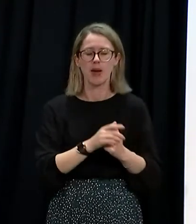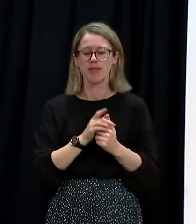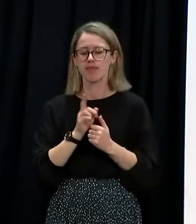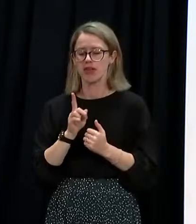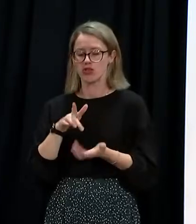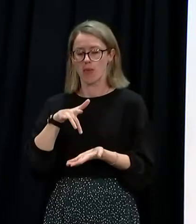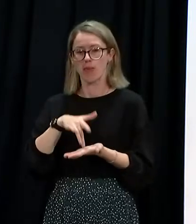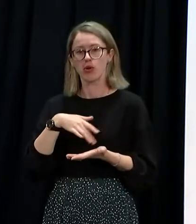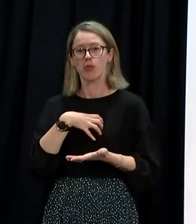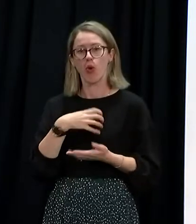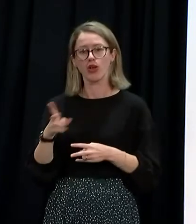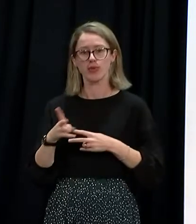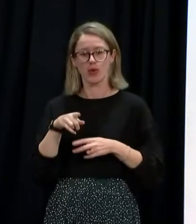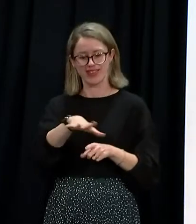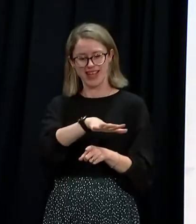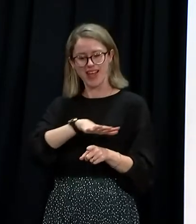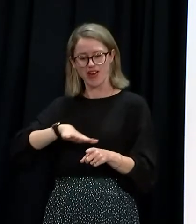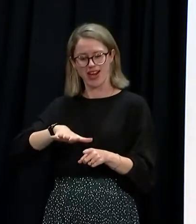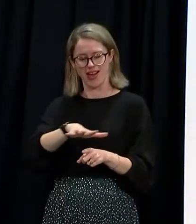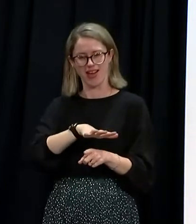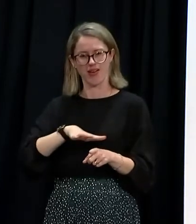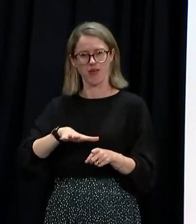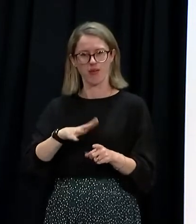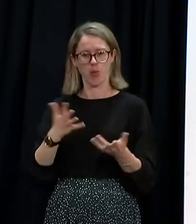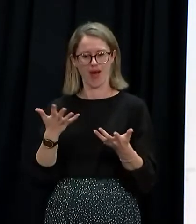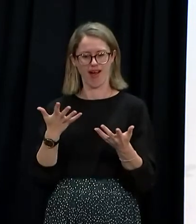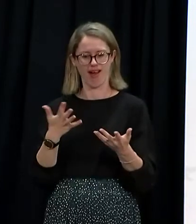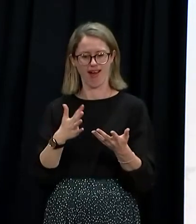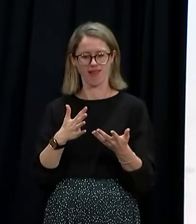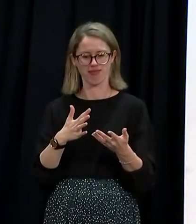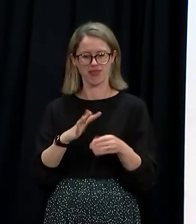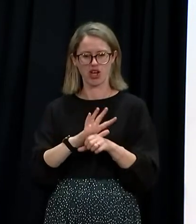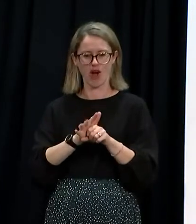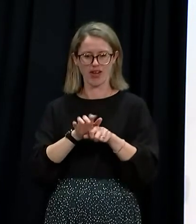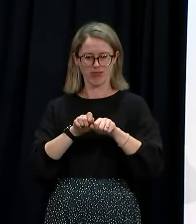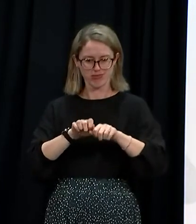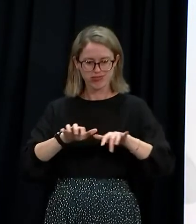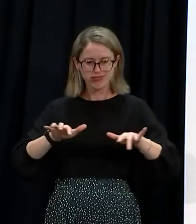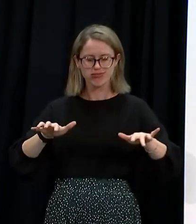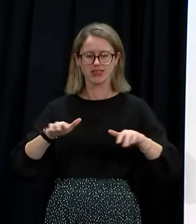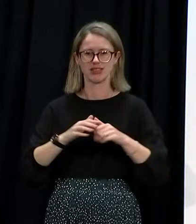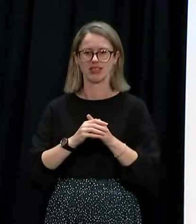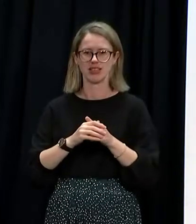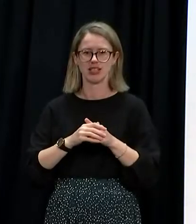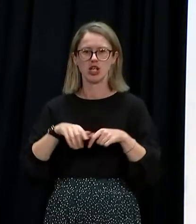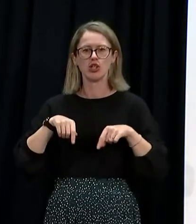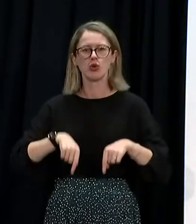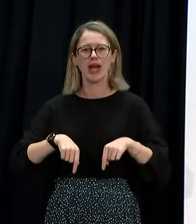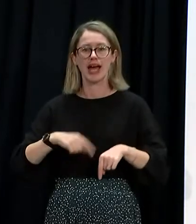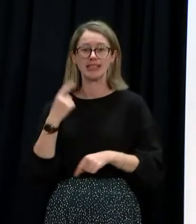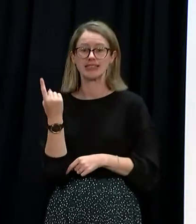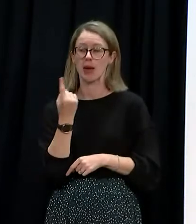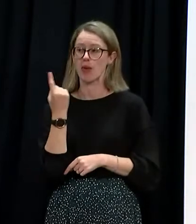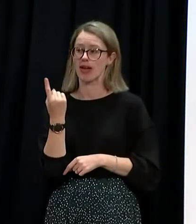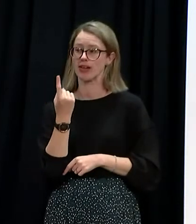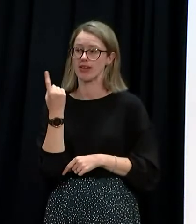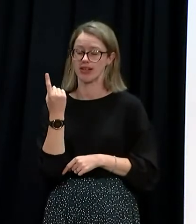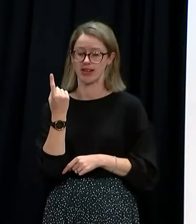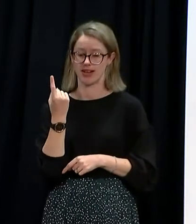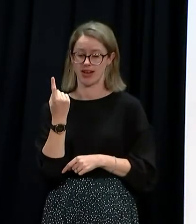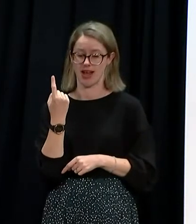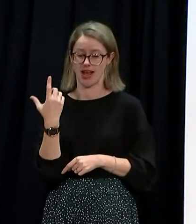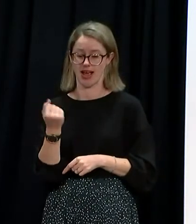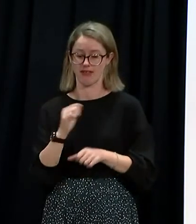course, Middlemore is in the area where we have had a number of cases. So, for instance, you've heard today that someone has presented